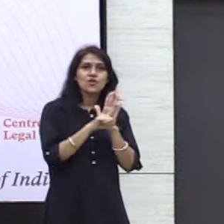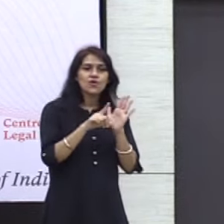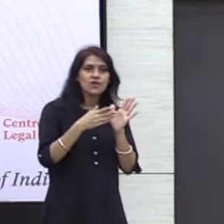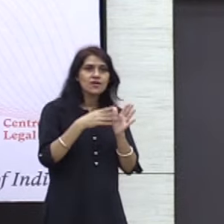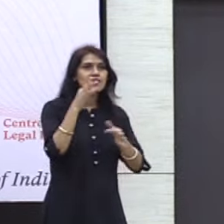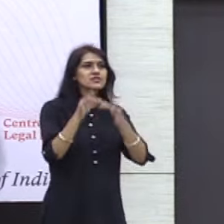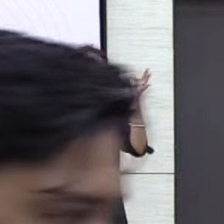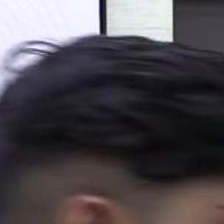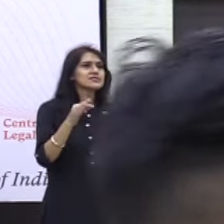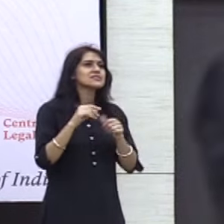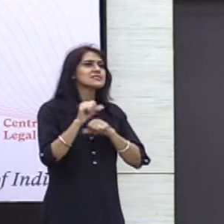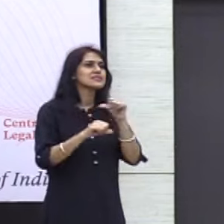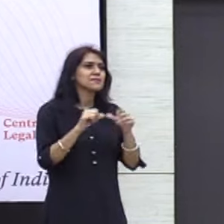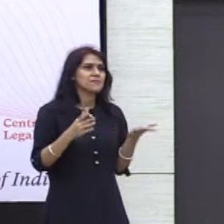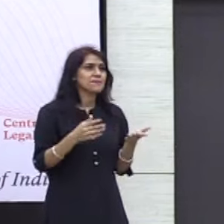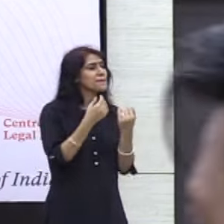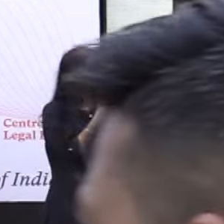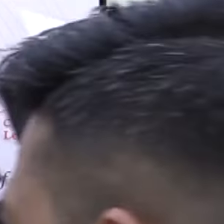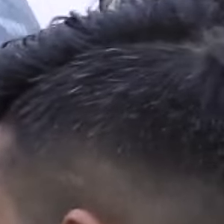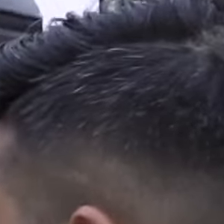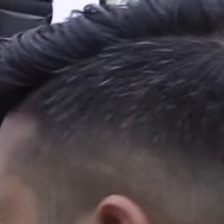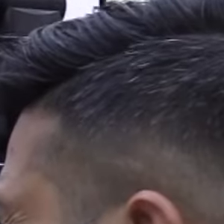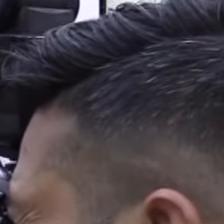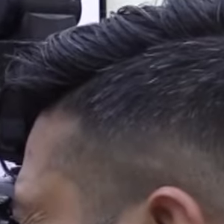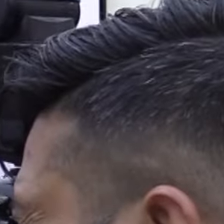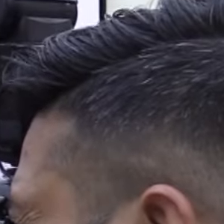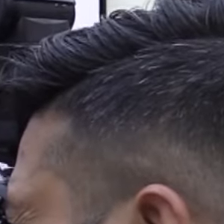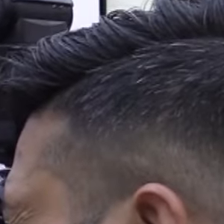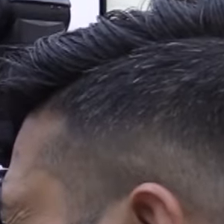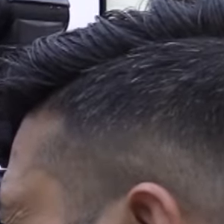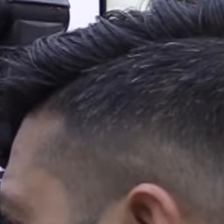most of the punishments in this country are actually anyaya.